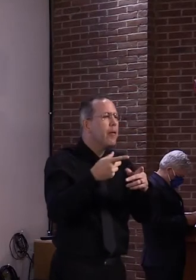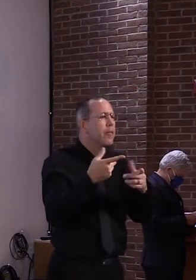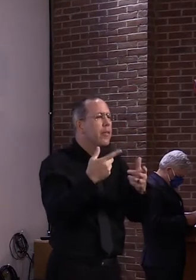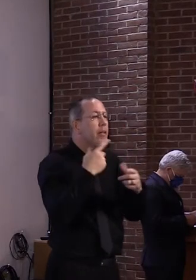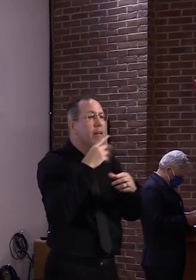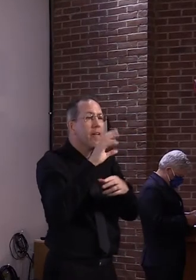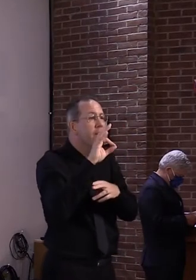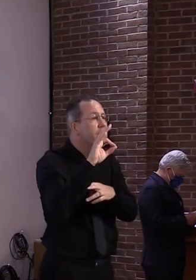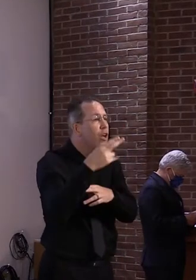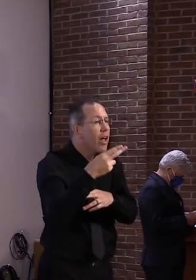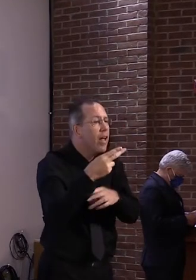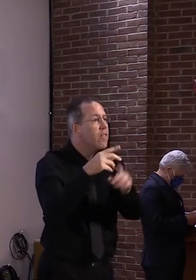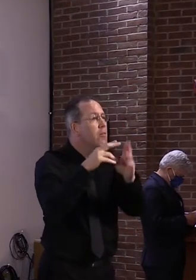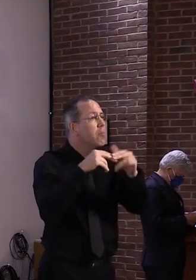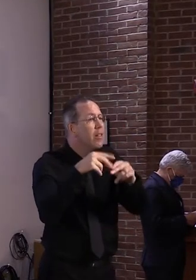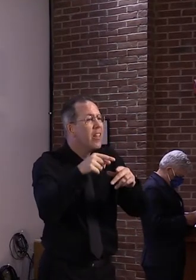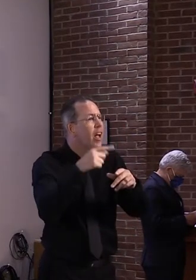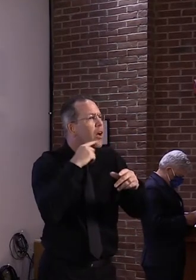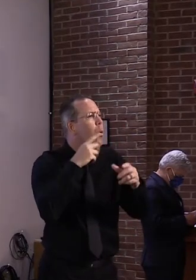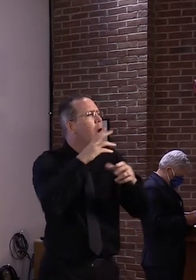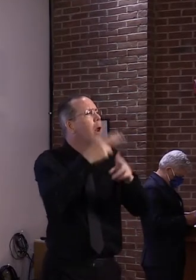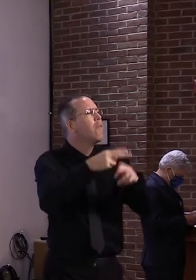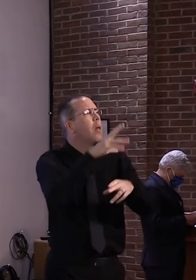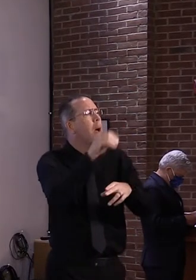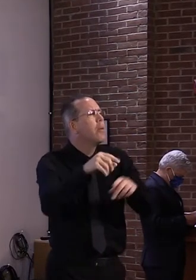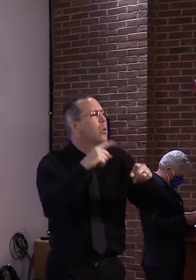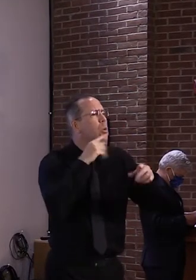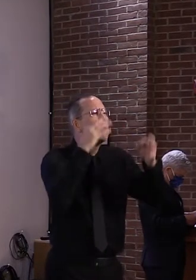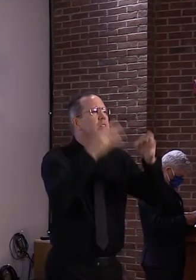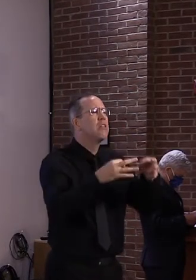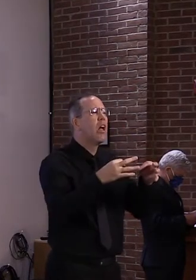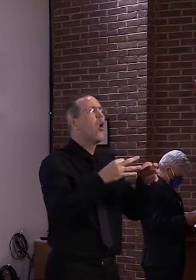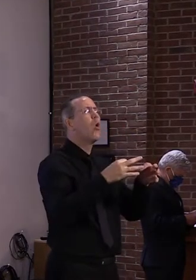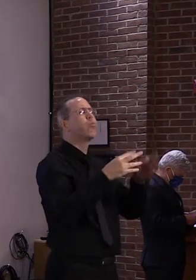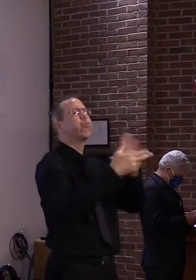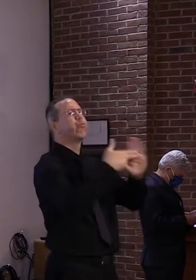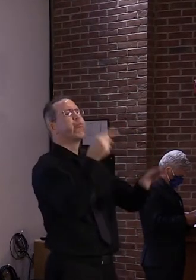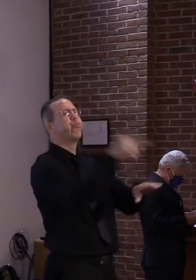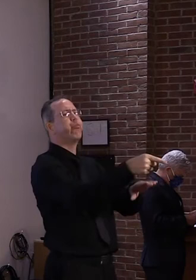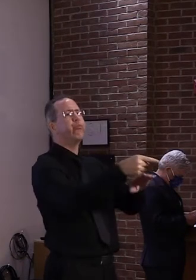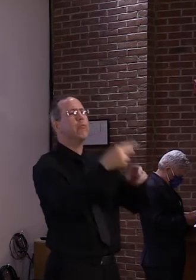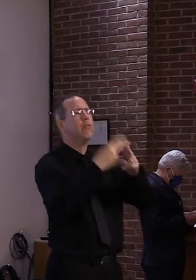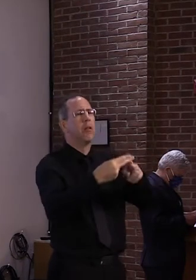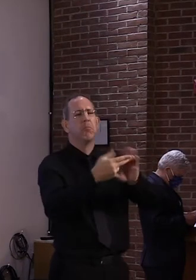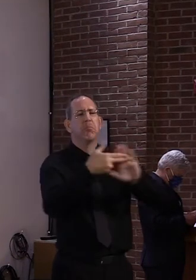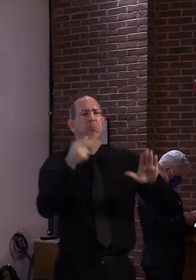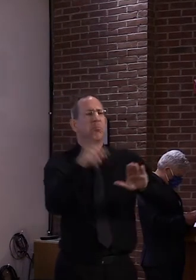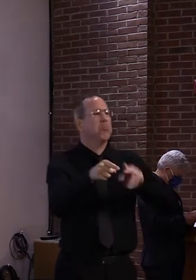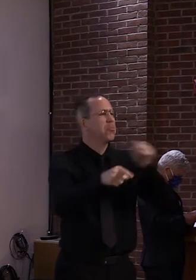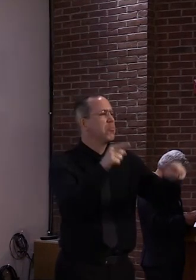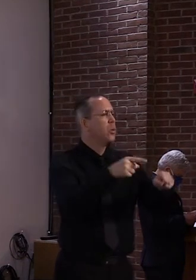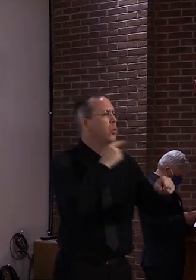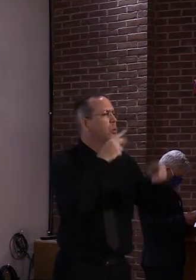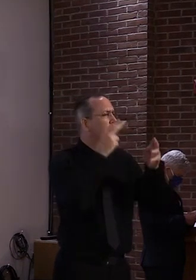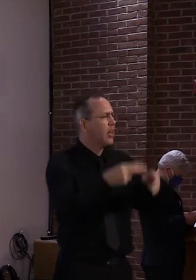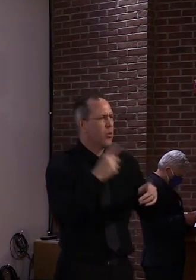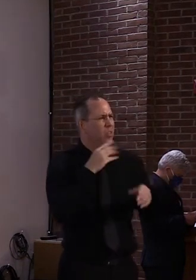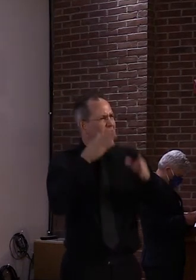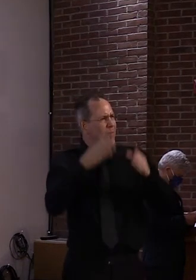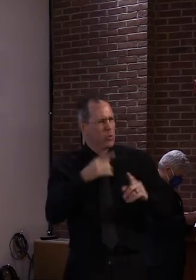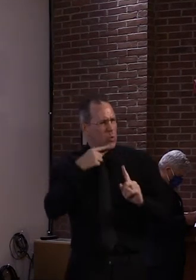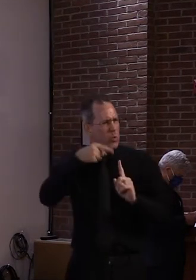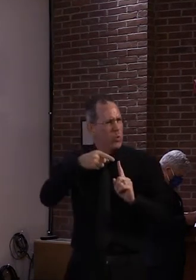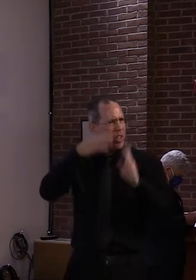Hi, Mike. I hope you're not directly quoting me because I have no recollection of saying anything of the sort.